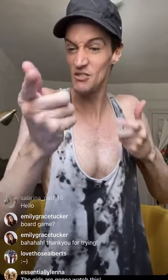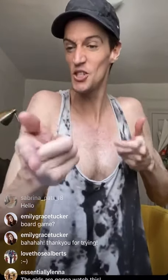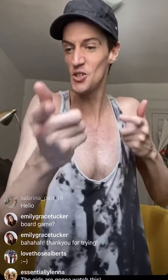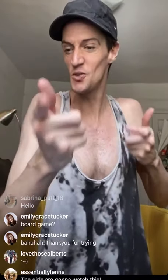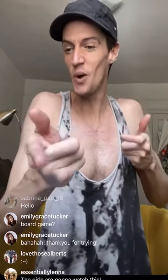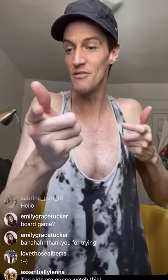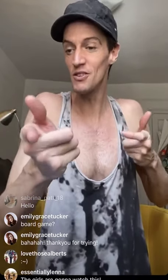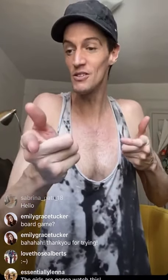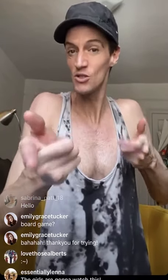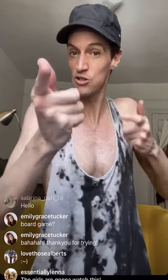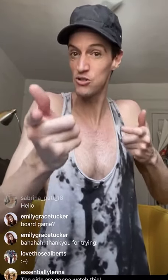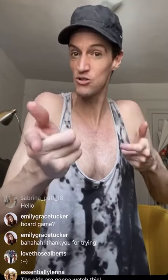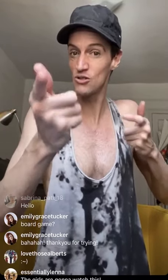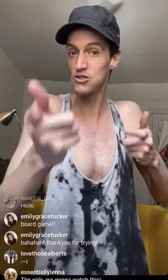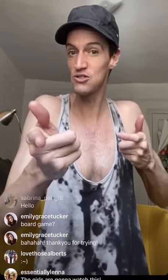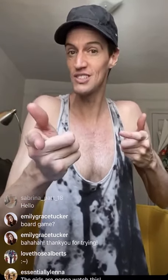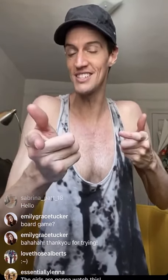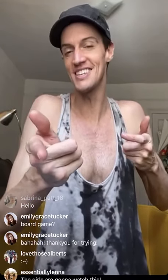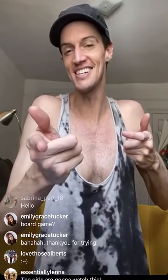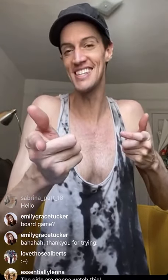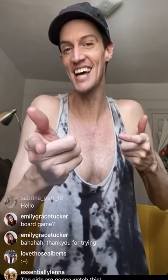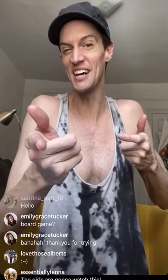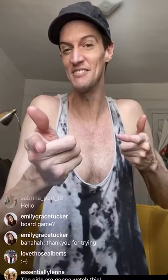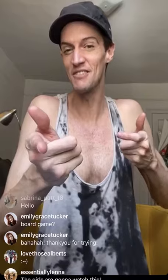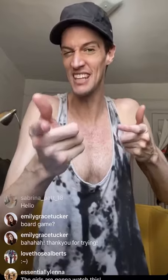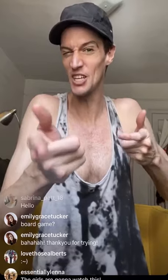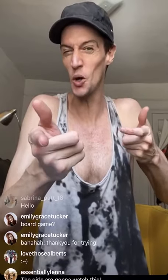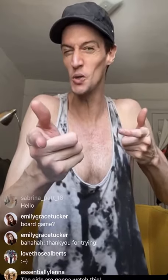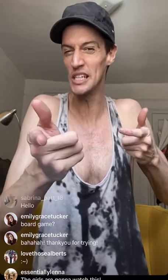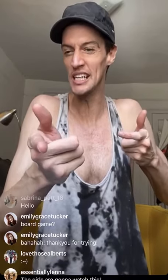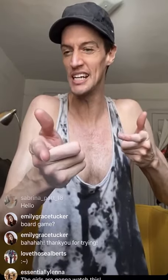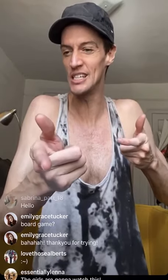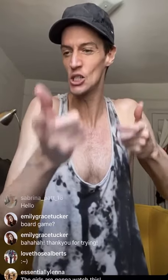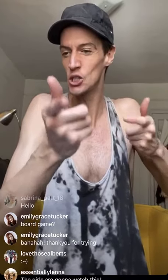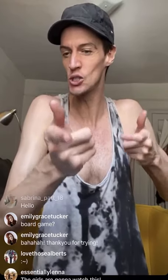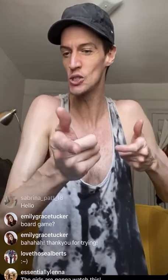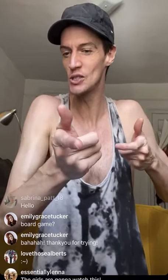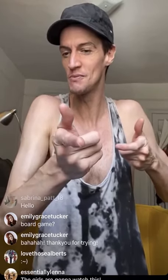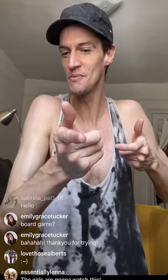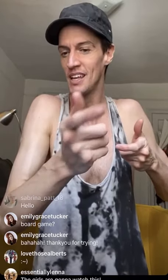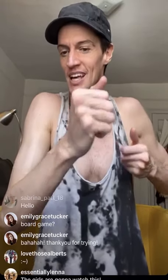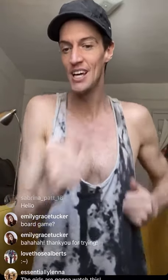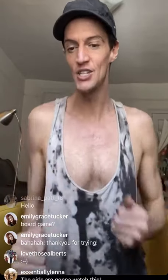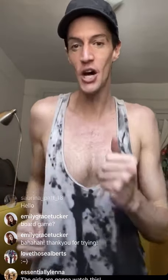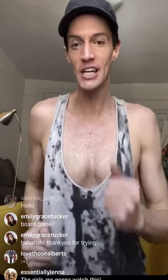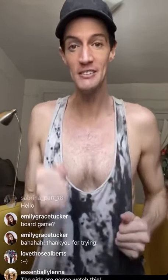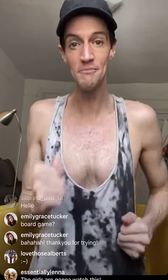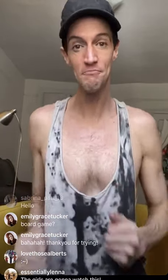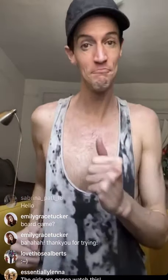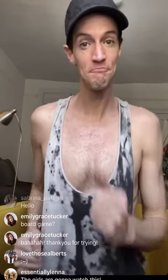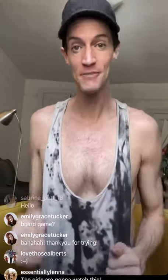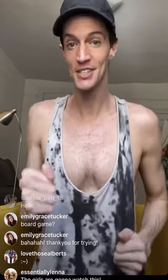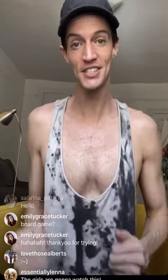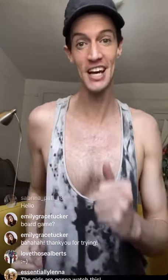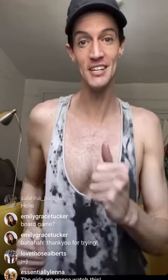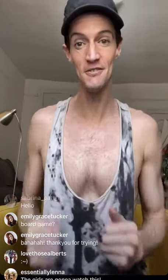shoot, rifle, just the sign, like you're holding a gun. Jogging, just kind of swing